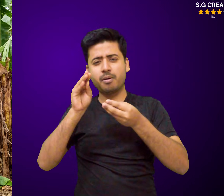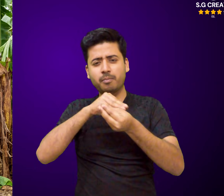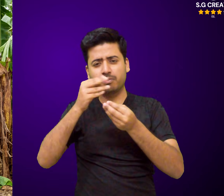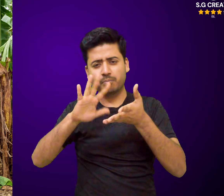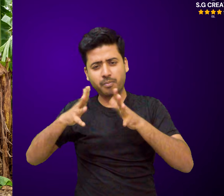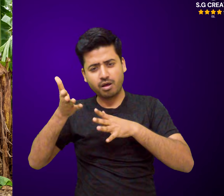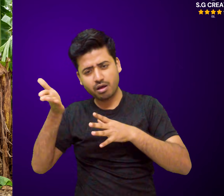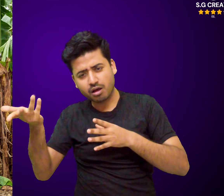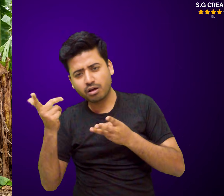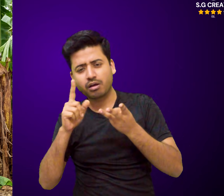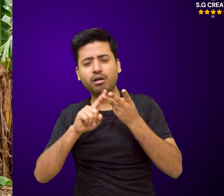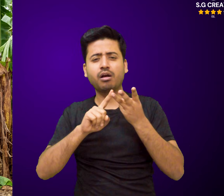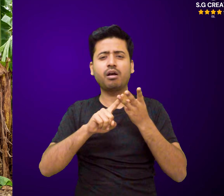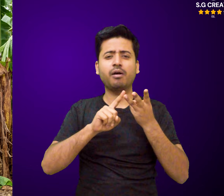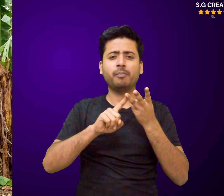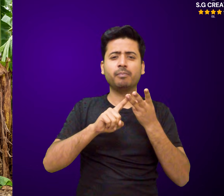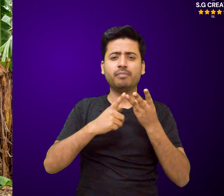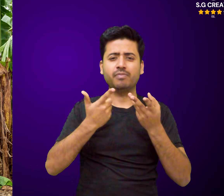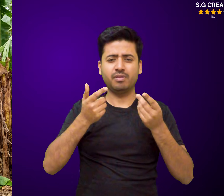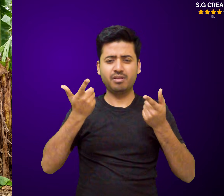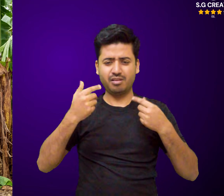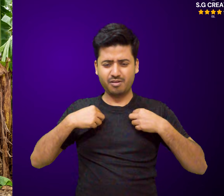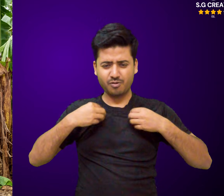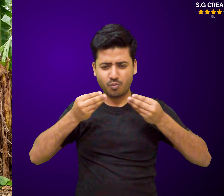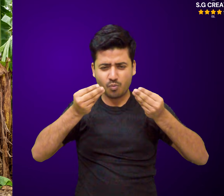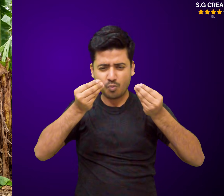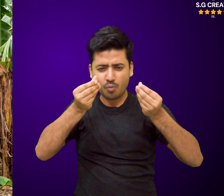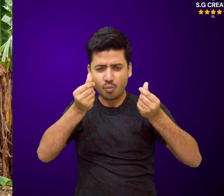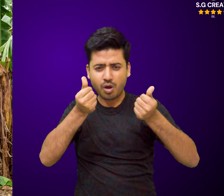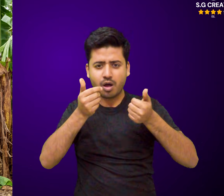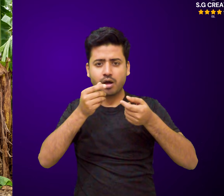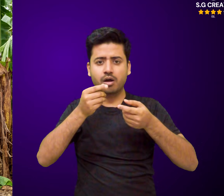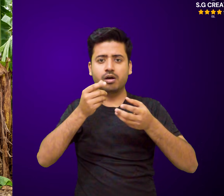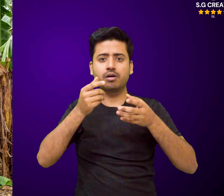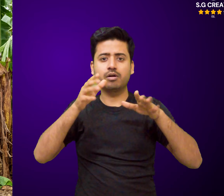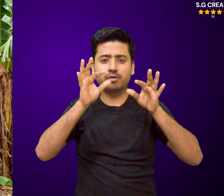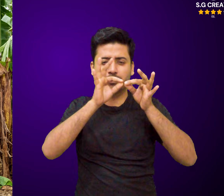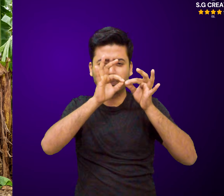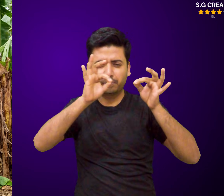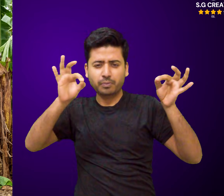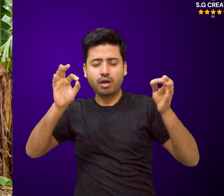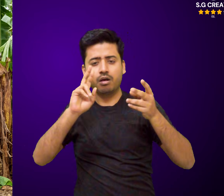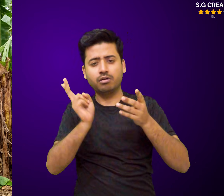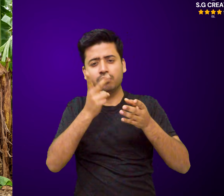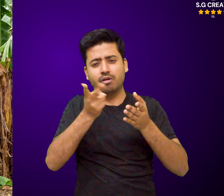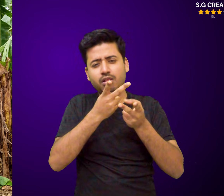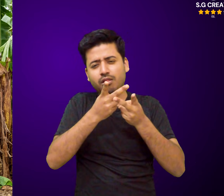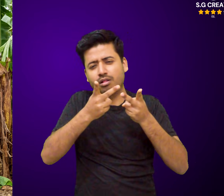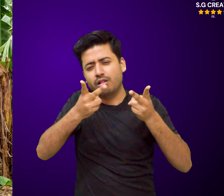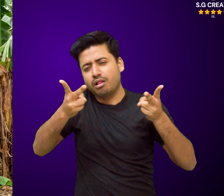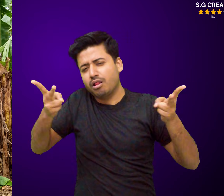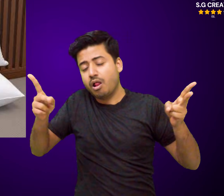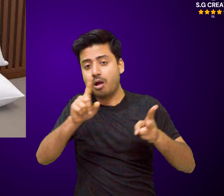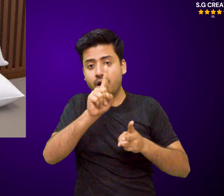textile fibers. Using proprietary technology, they convert these agricultural residues into high-performance fabrics that